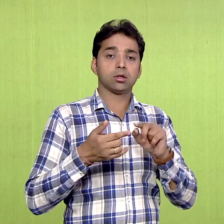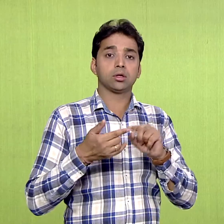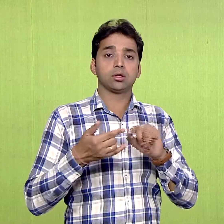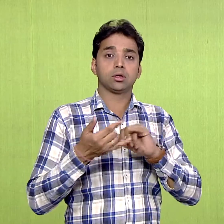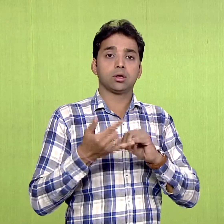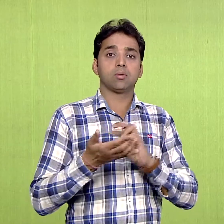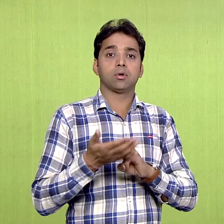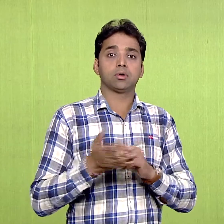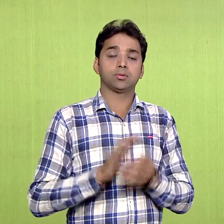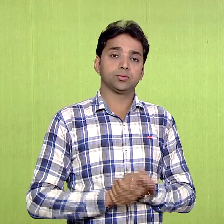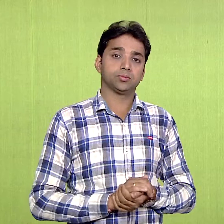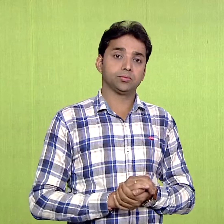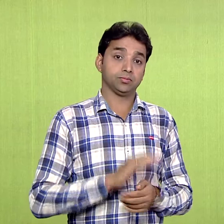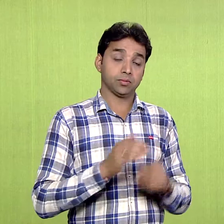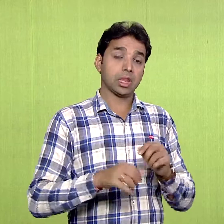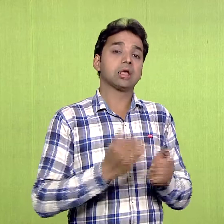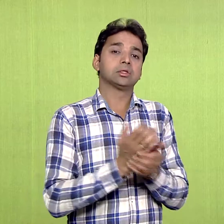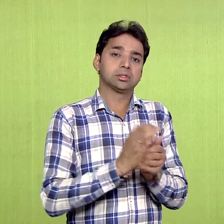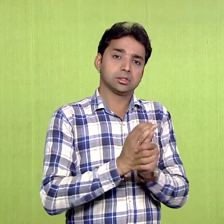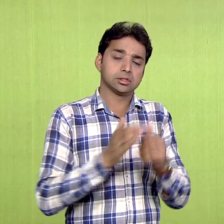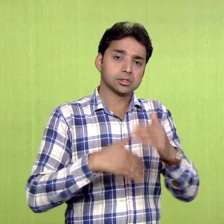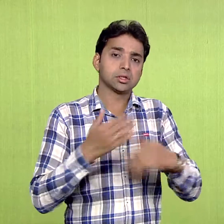of the skill and aesthetic